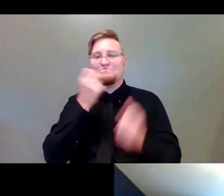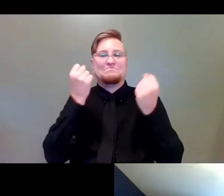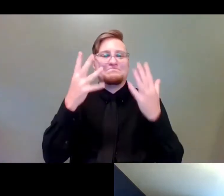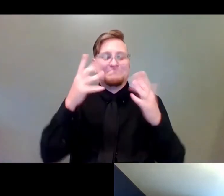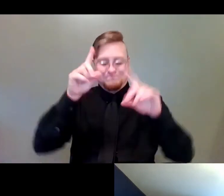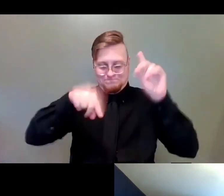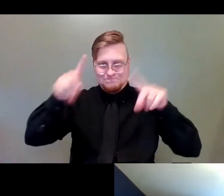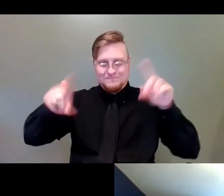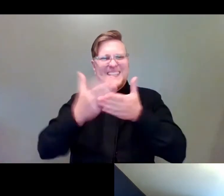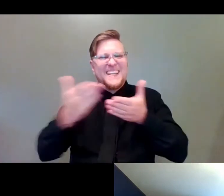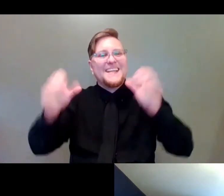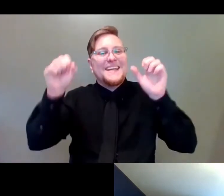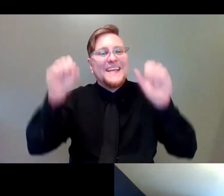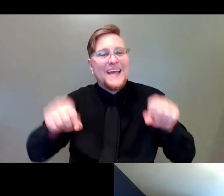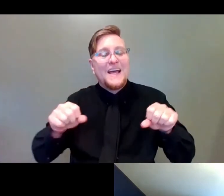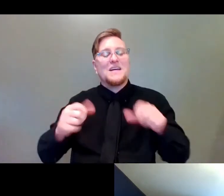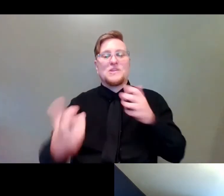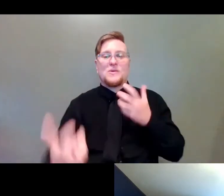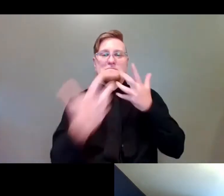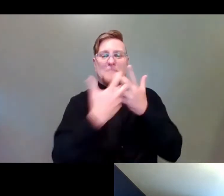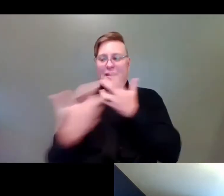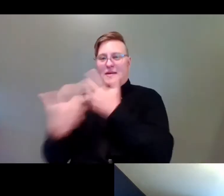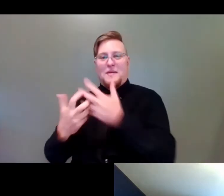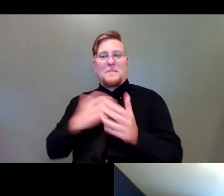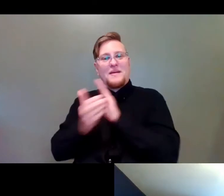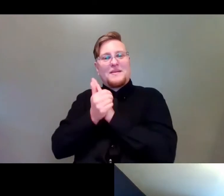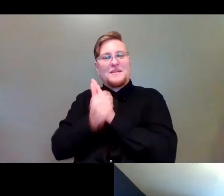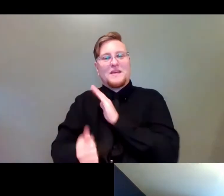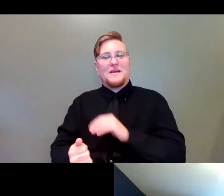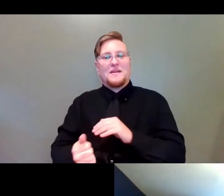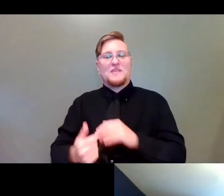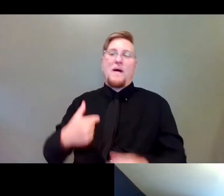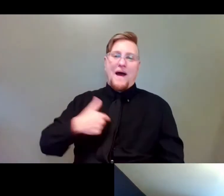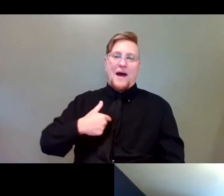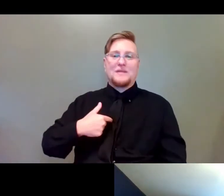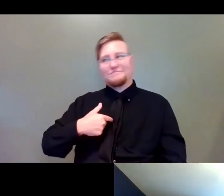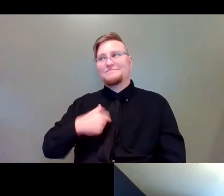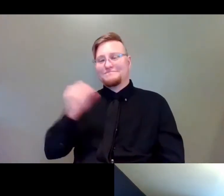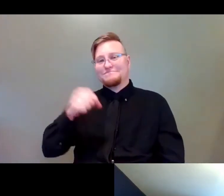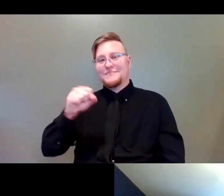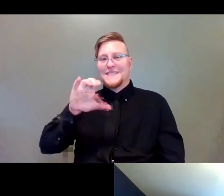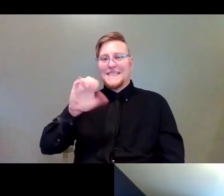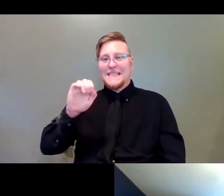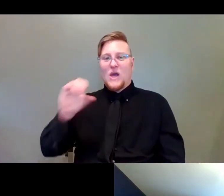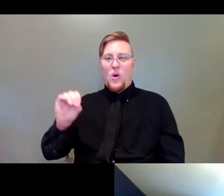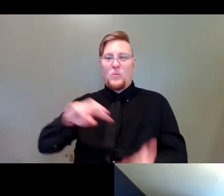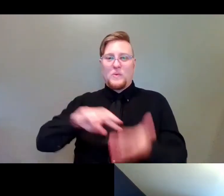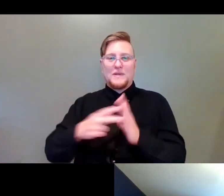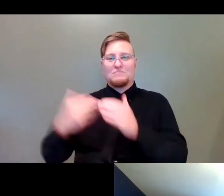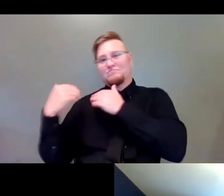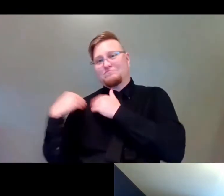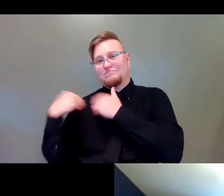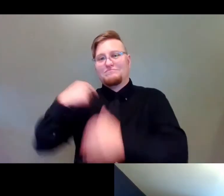So I'm very grateful I get the credit as the CEO, but it's really the